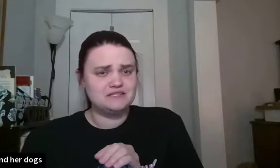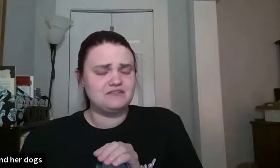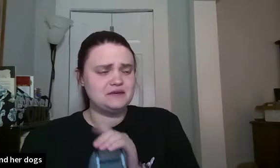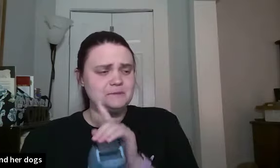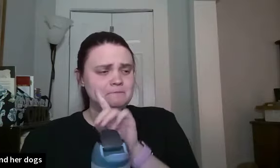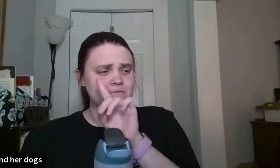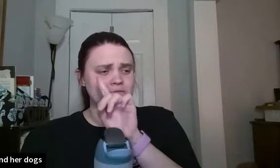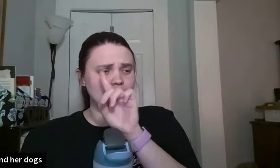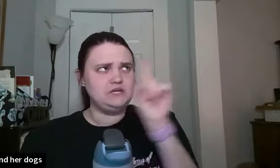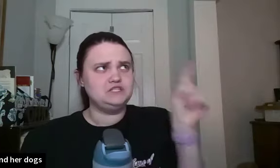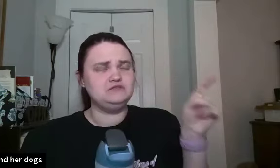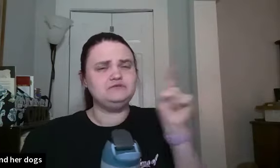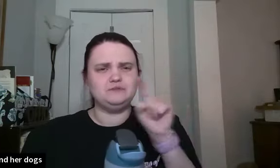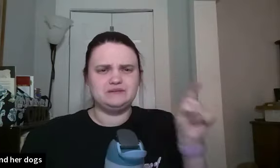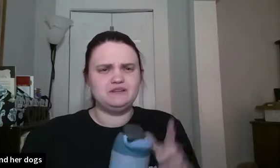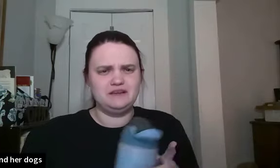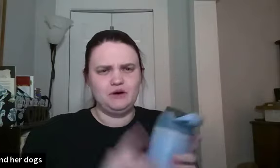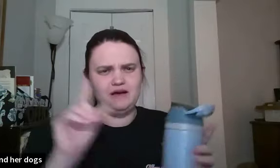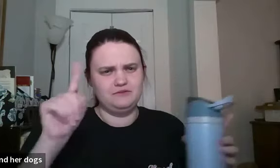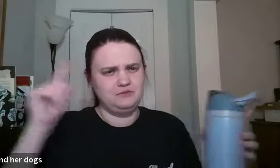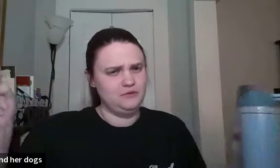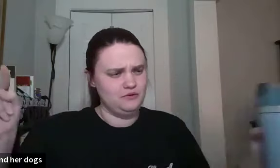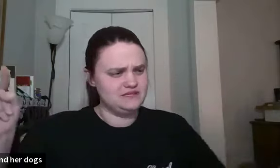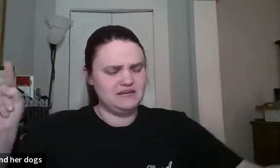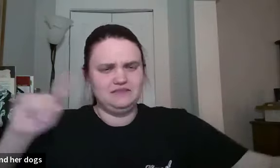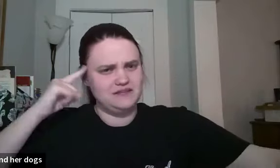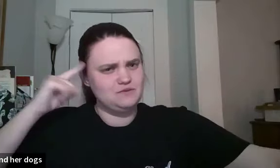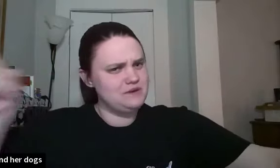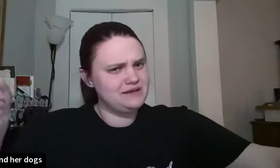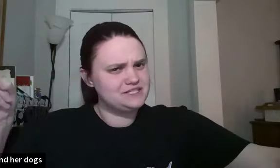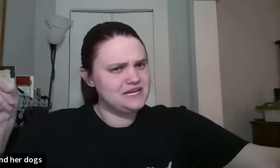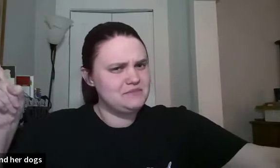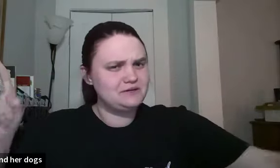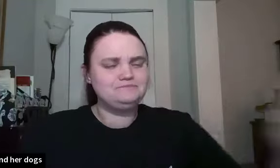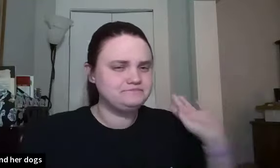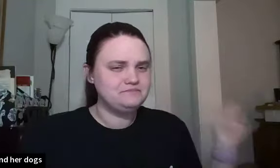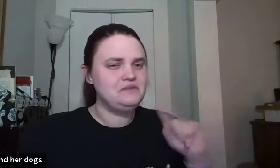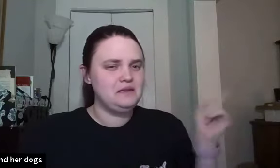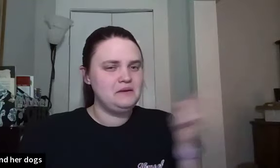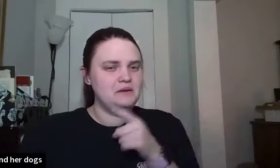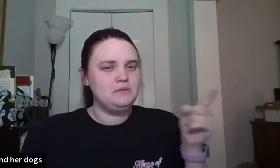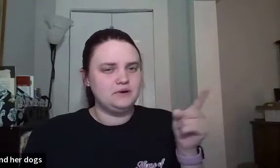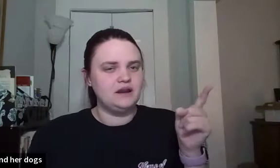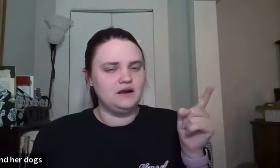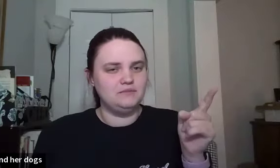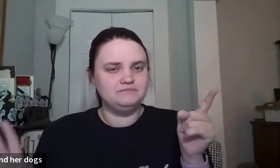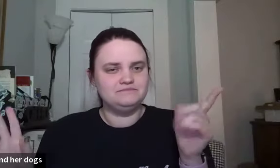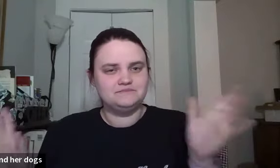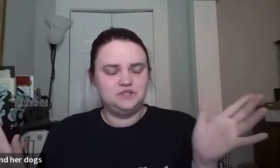I think we typically will have food before this, and I think that's why my connection came here. But you'll